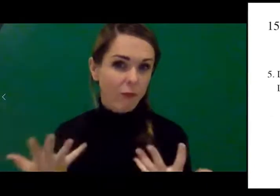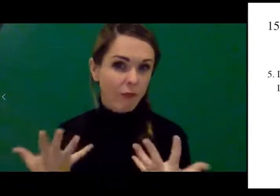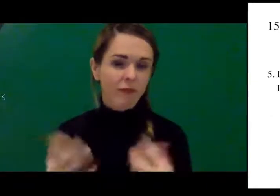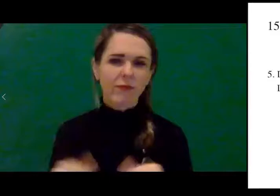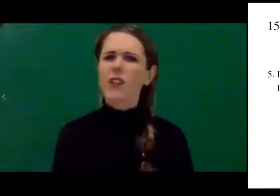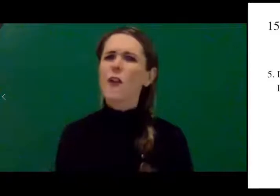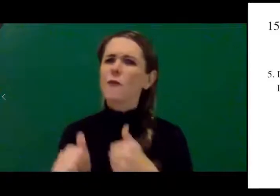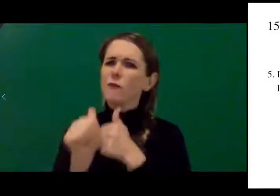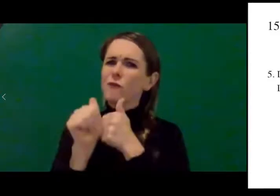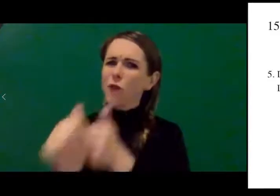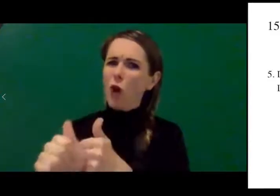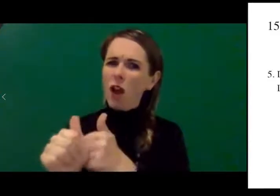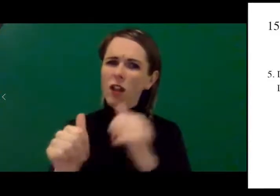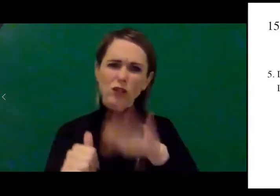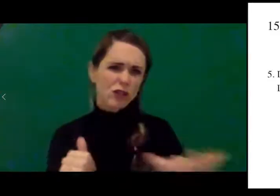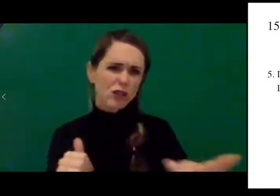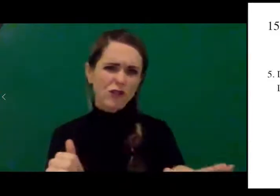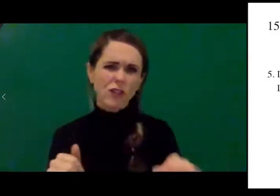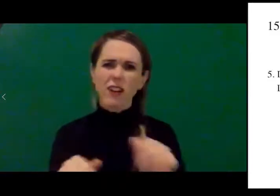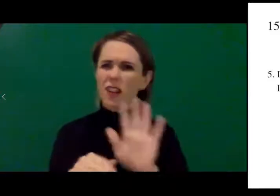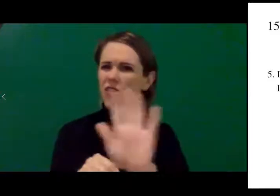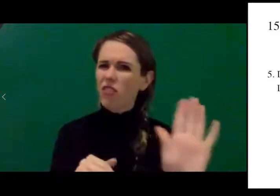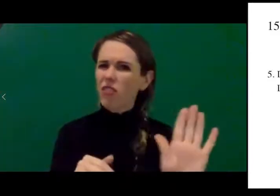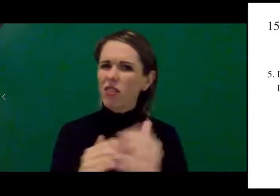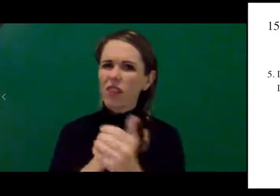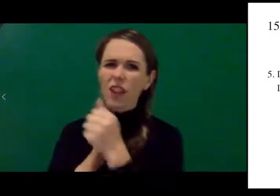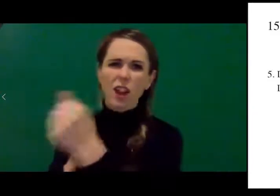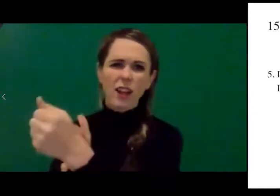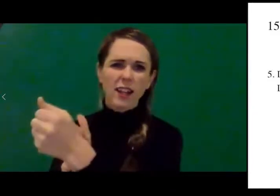It's really important to follow your child's lead.